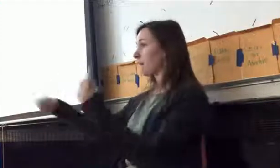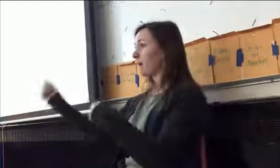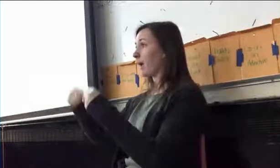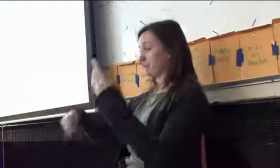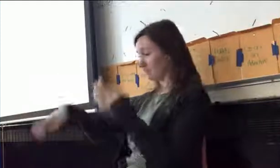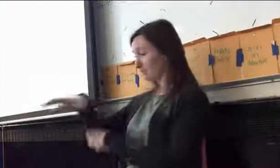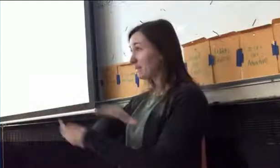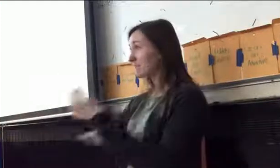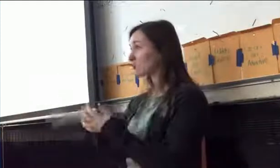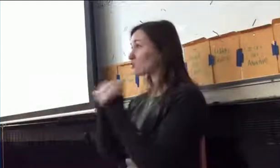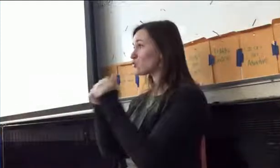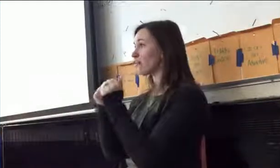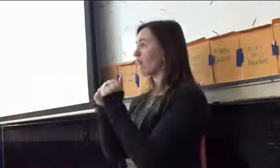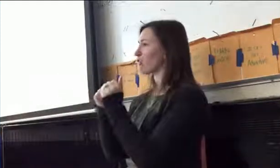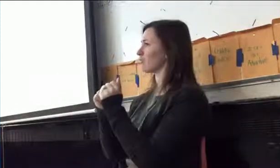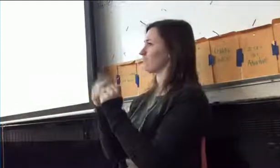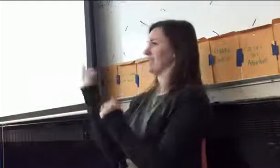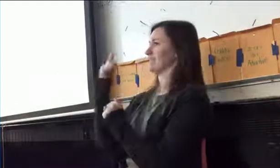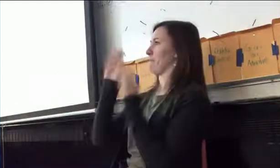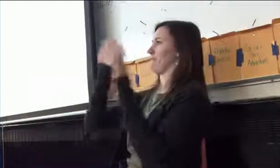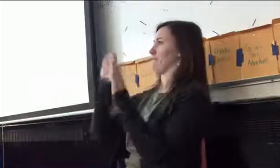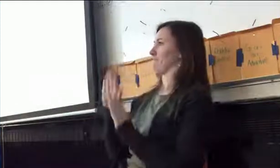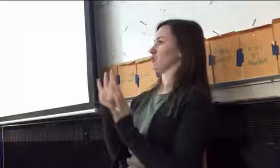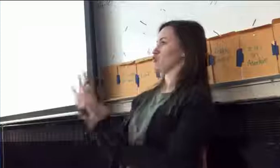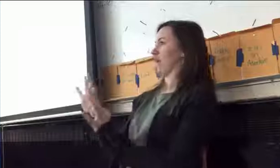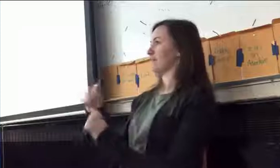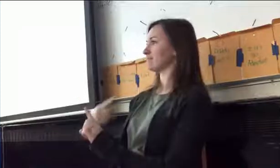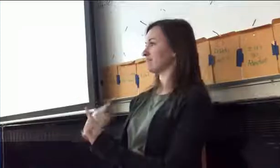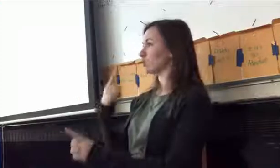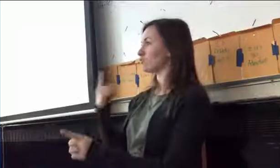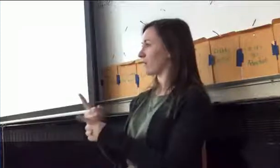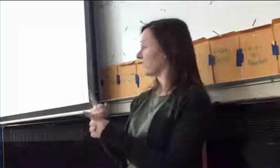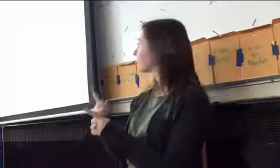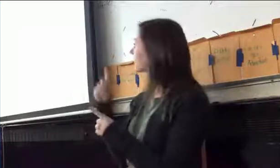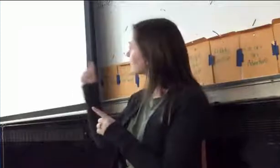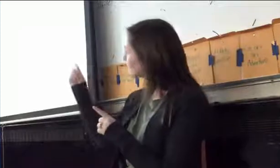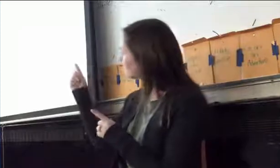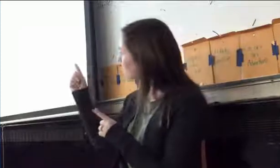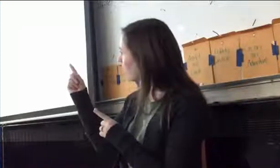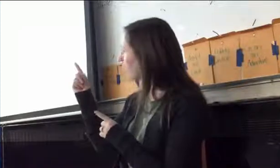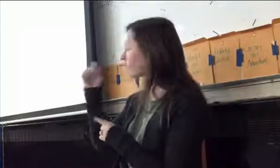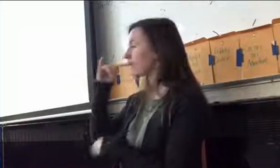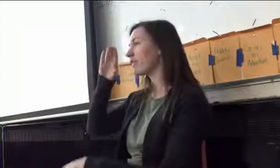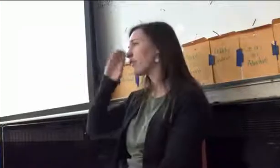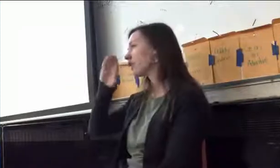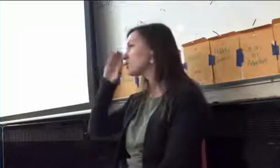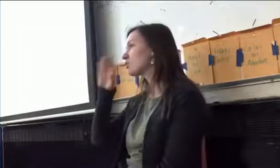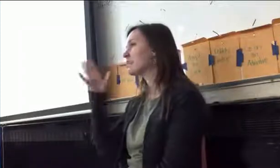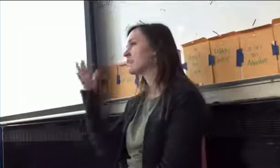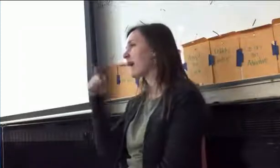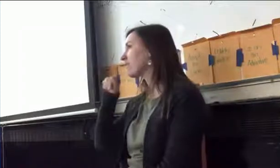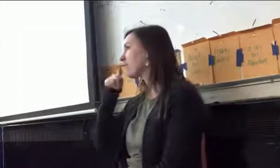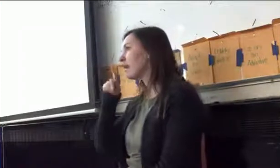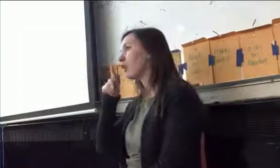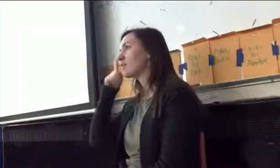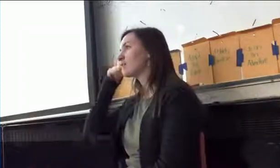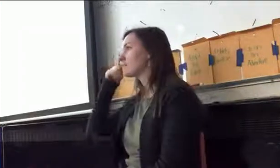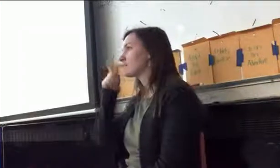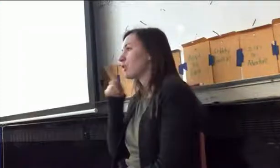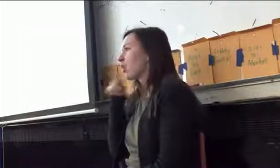a positive way is that as these immigrants come in, so the carrots are the Italians and the beef is the Germans, whatever it could